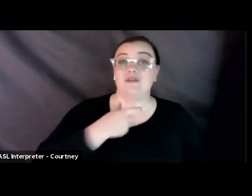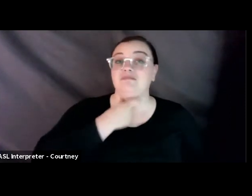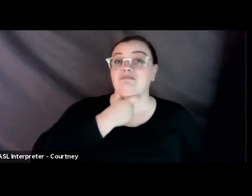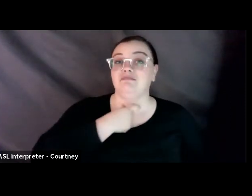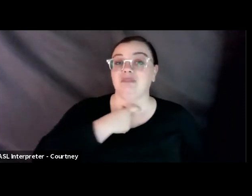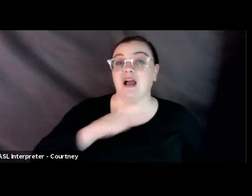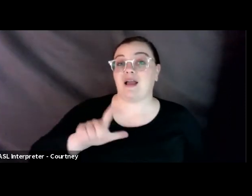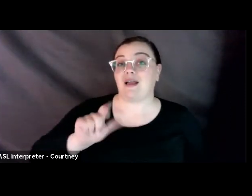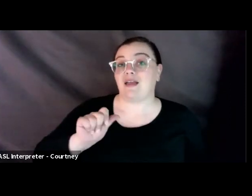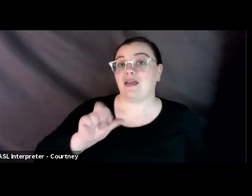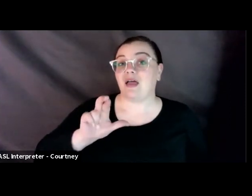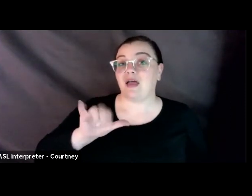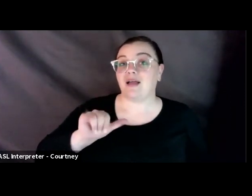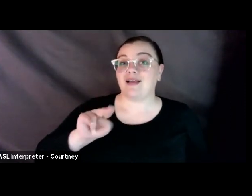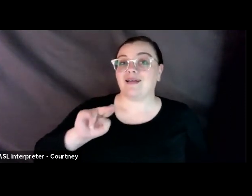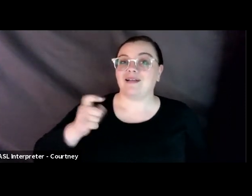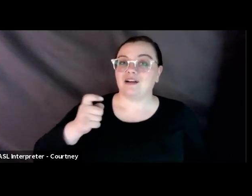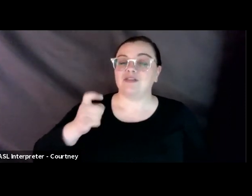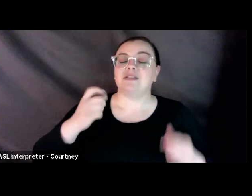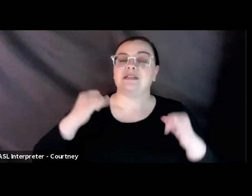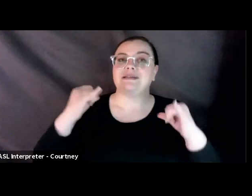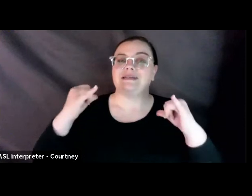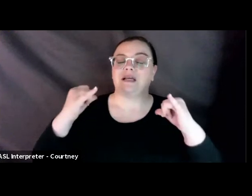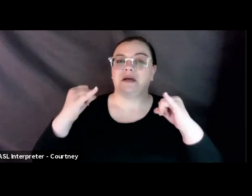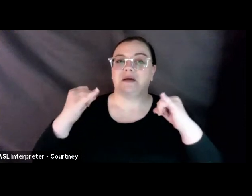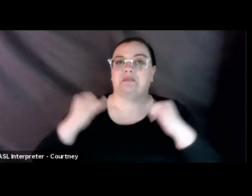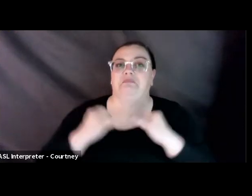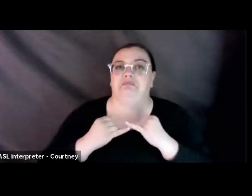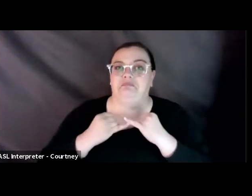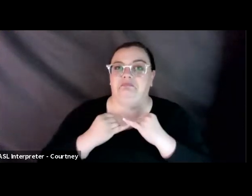reach towards the top, okay? So